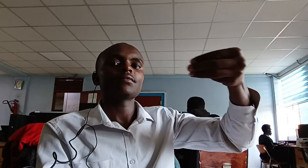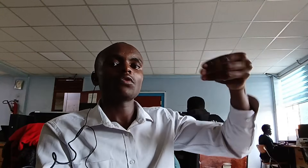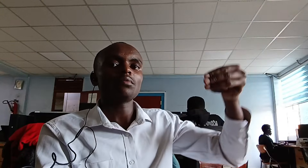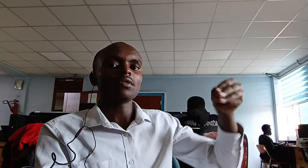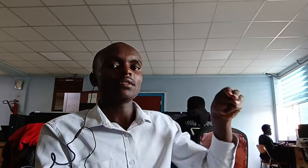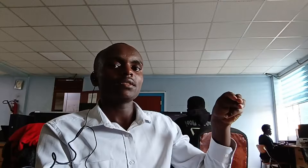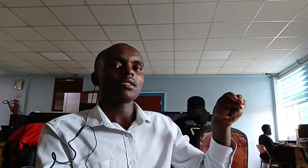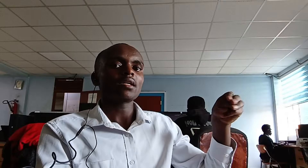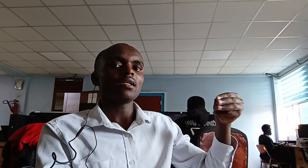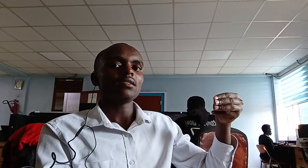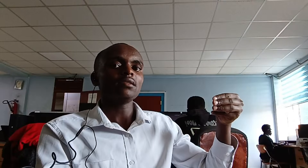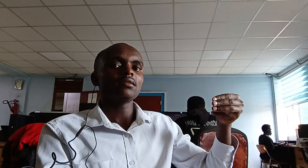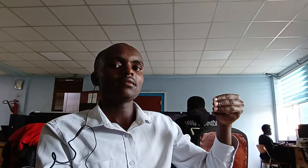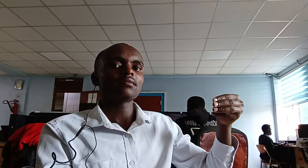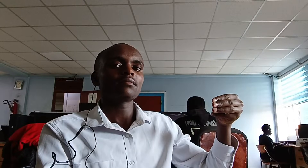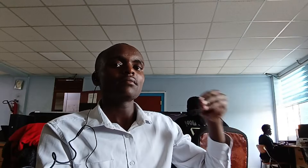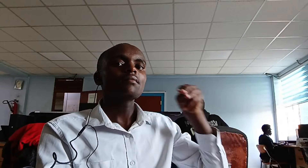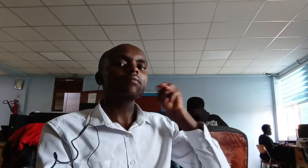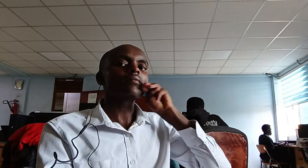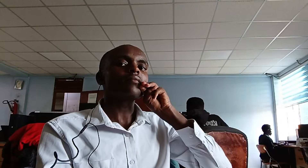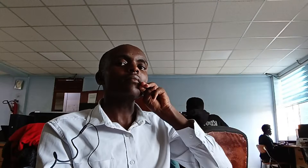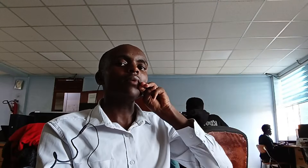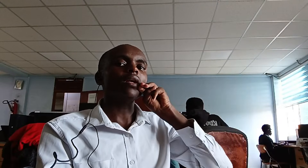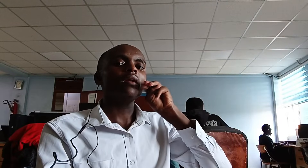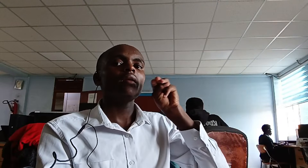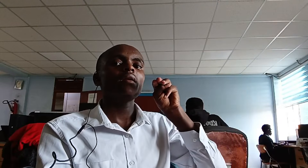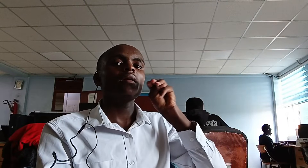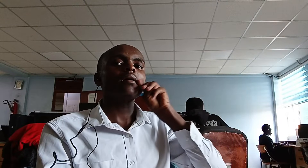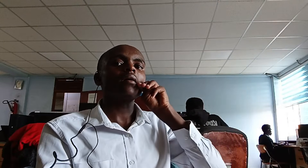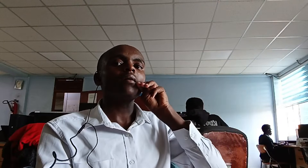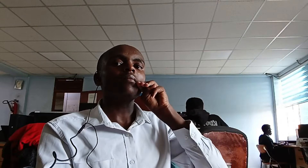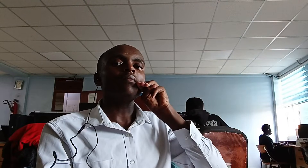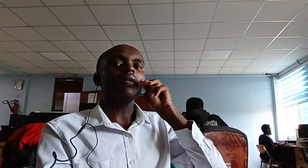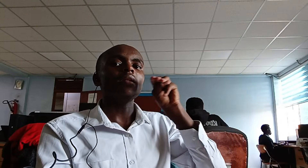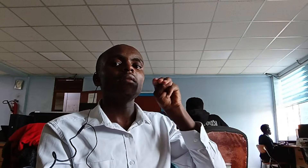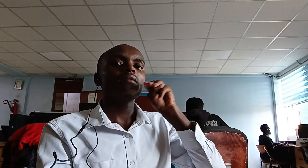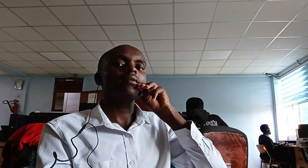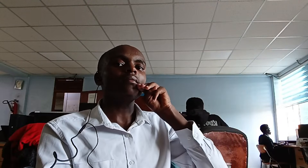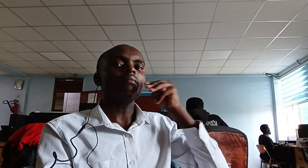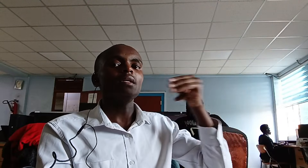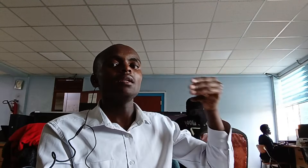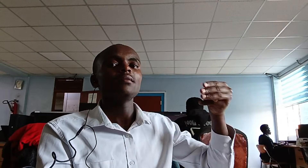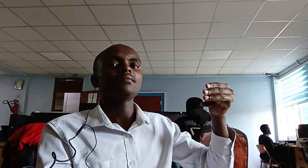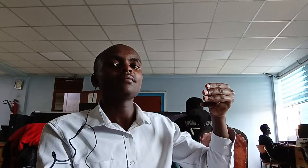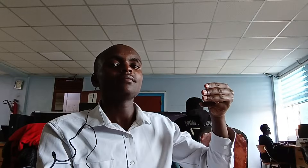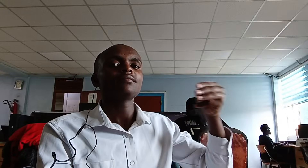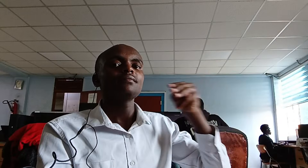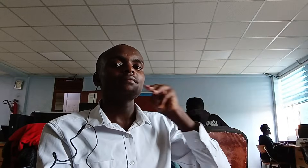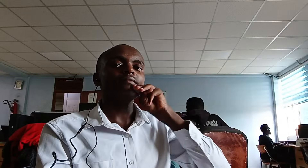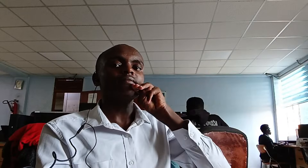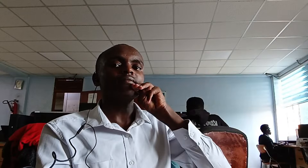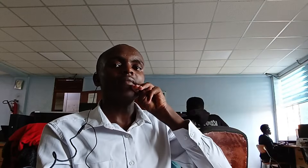You can see clearly. Male, male, male, male.